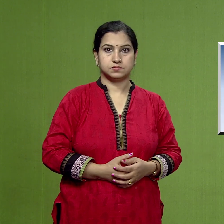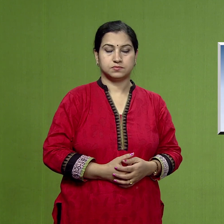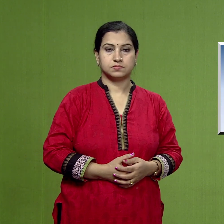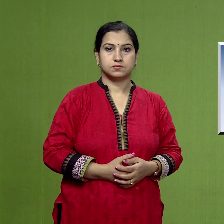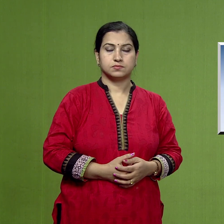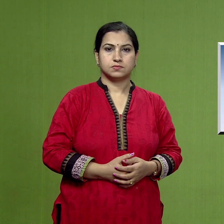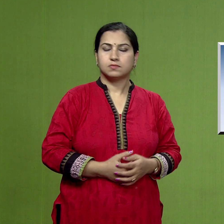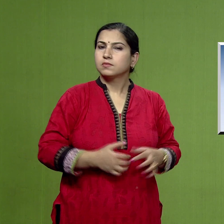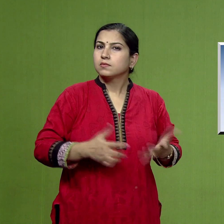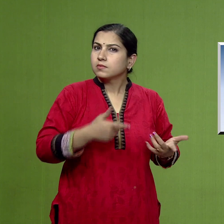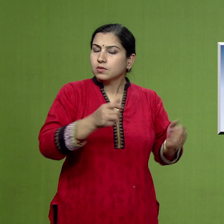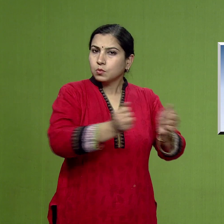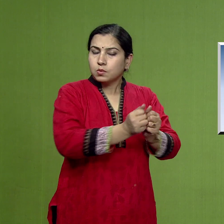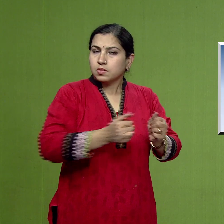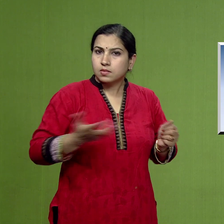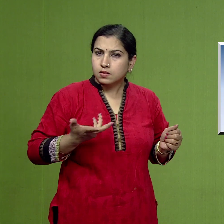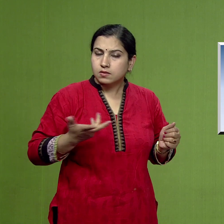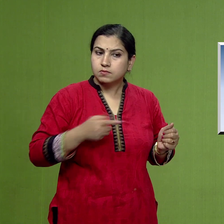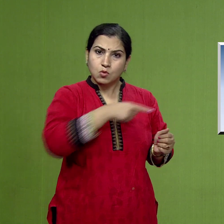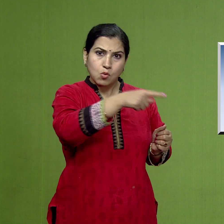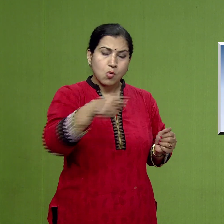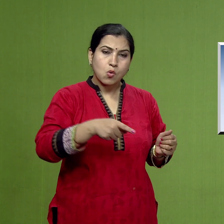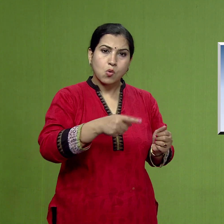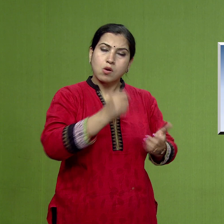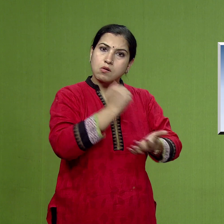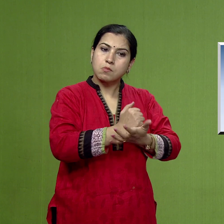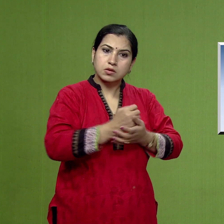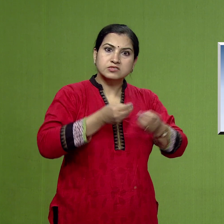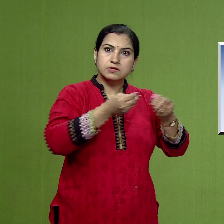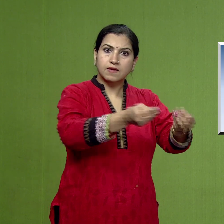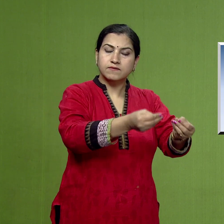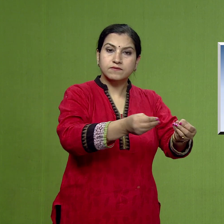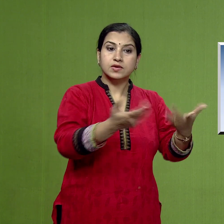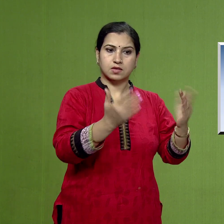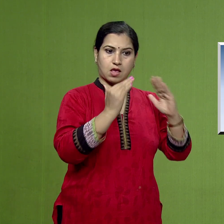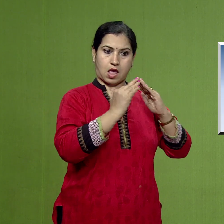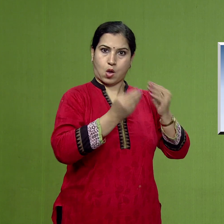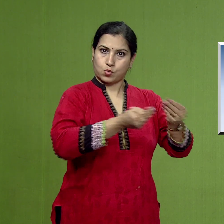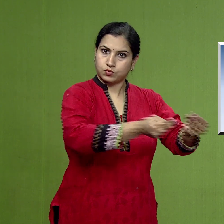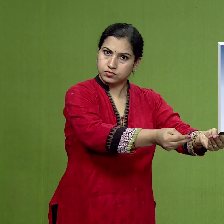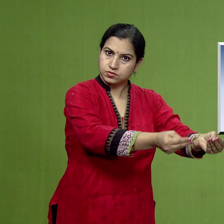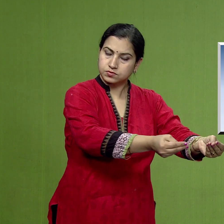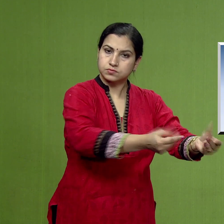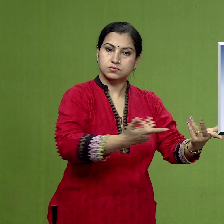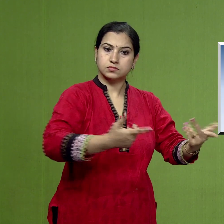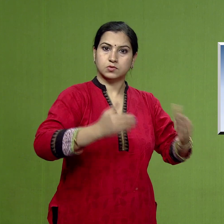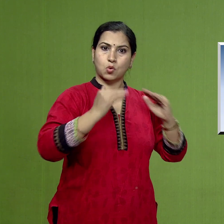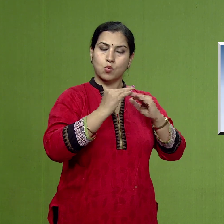Along with this, they also need to be provided house for living, clean air